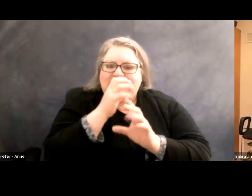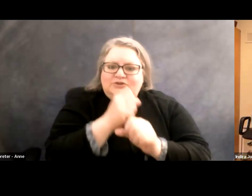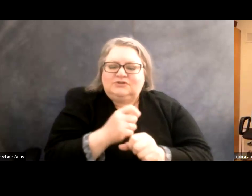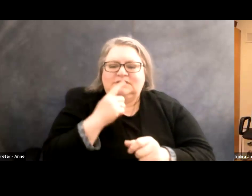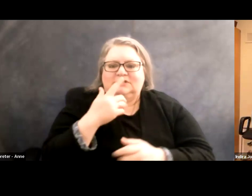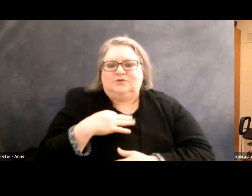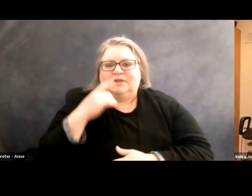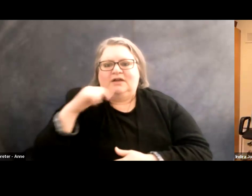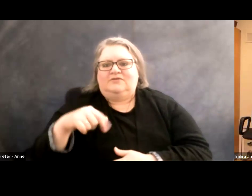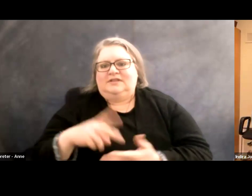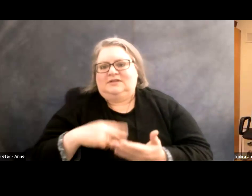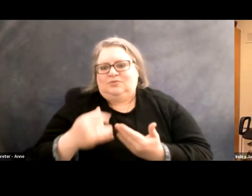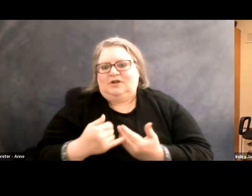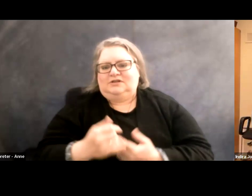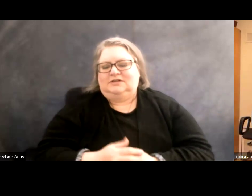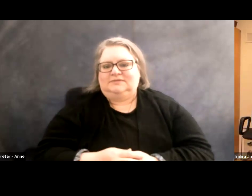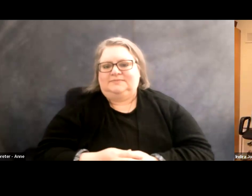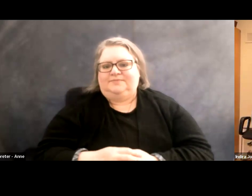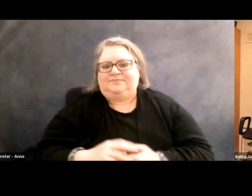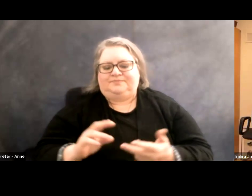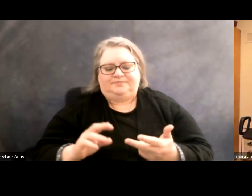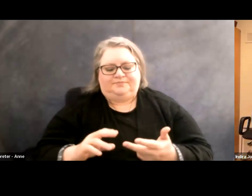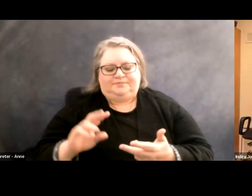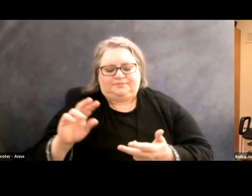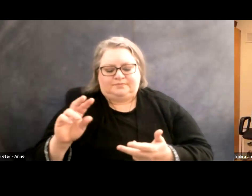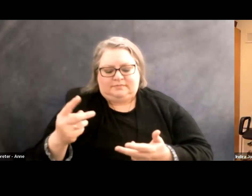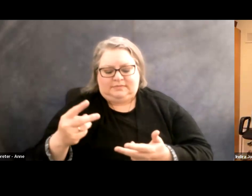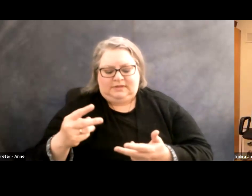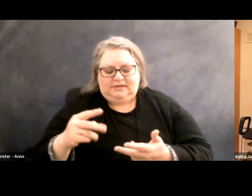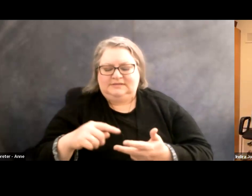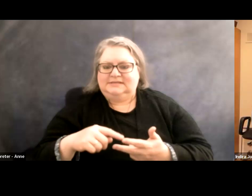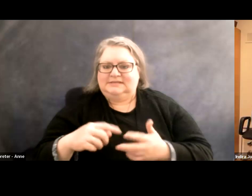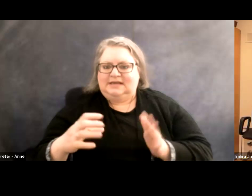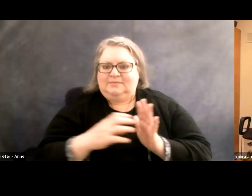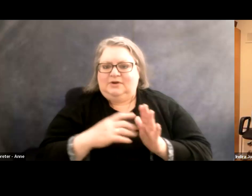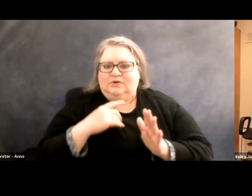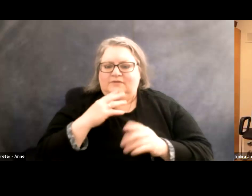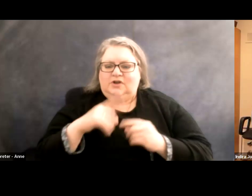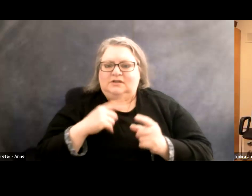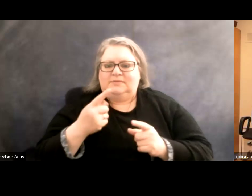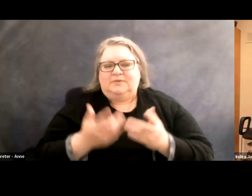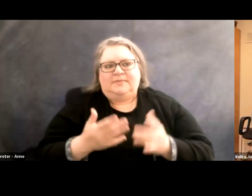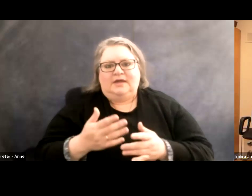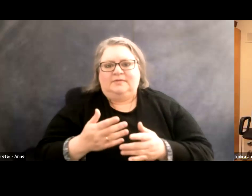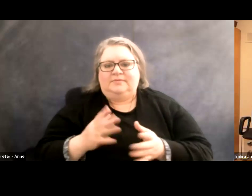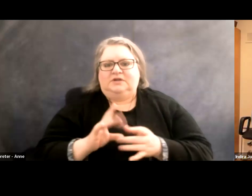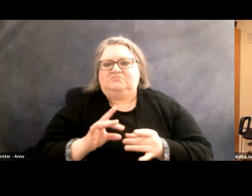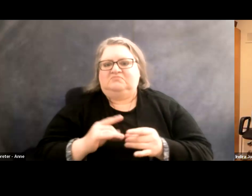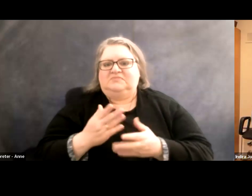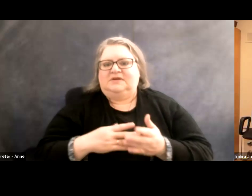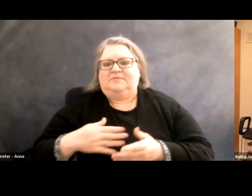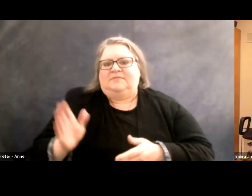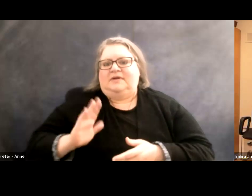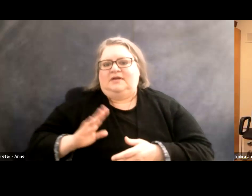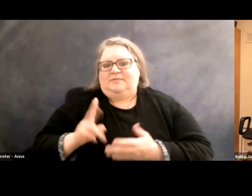to apply for this project? The second paragraph mostly talks about a little bit about maybe some of my past projects that